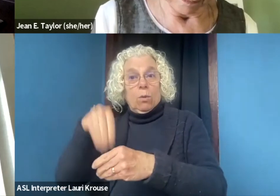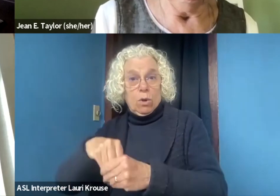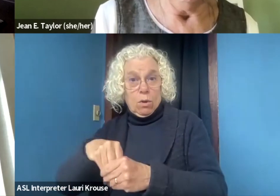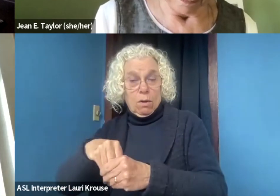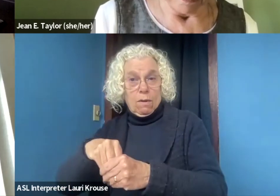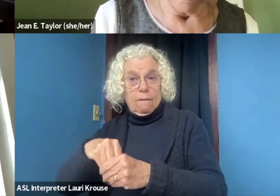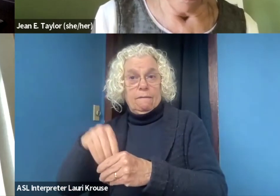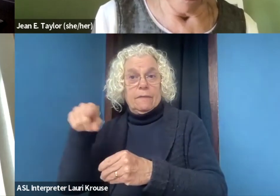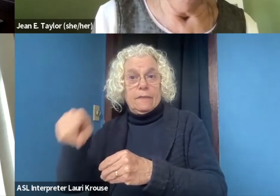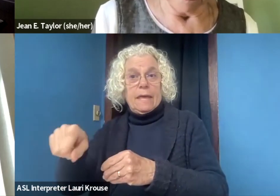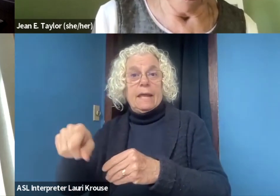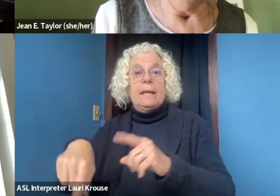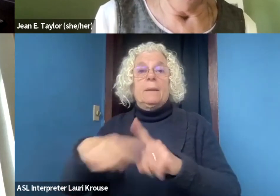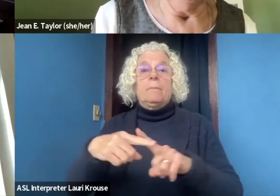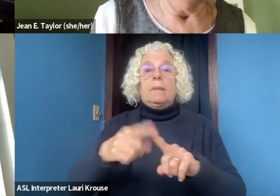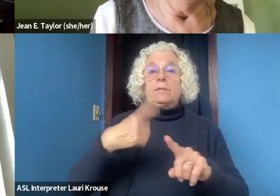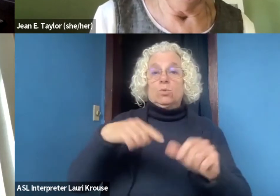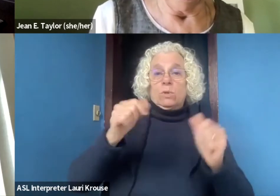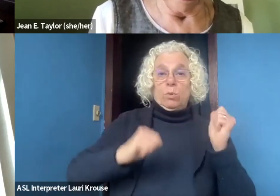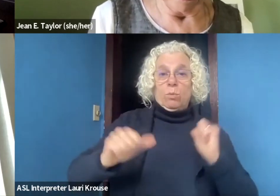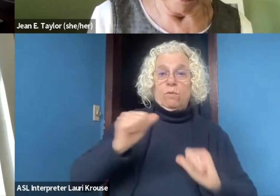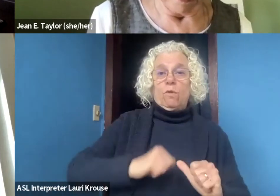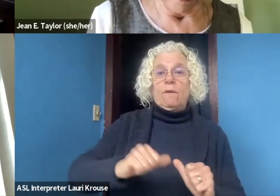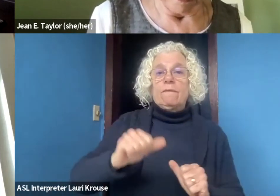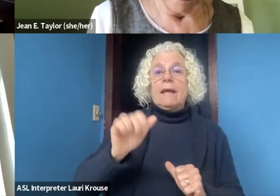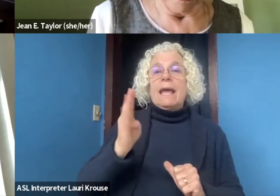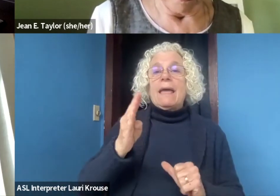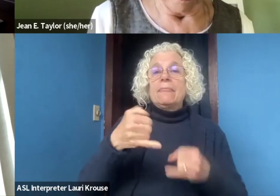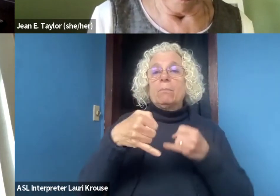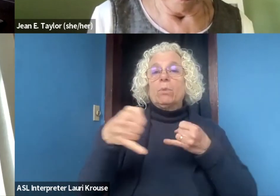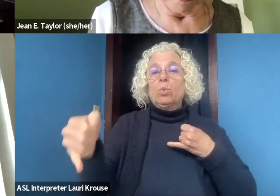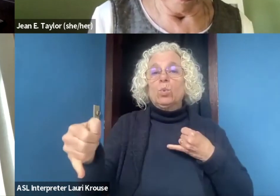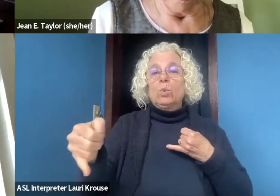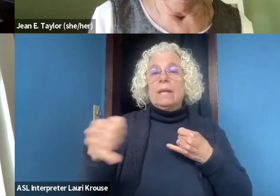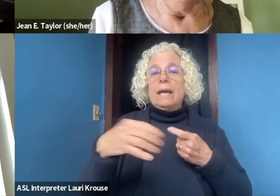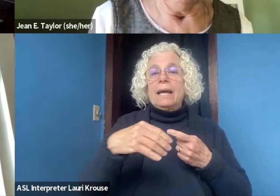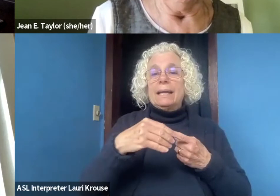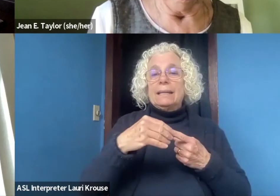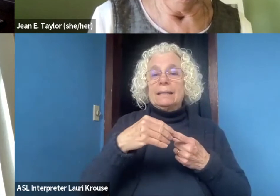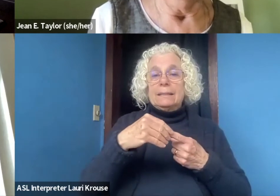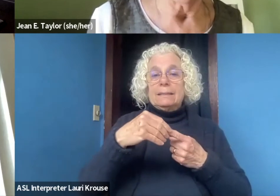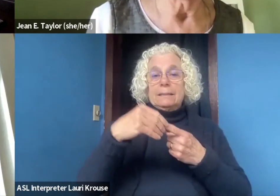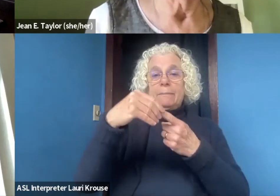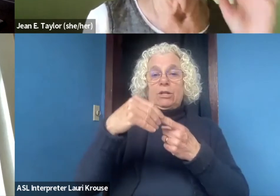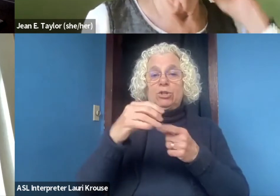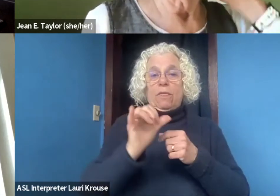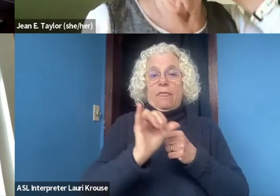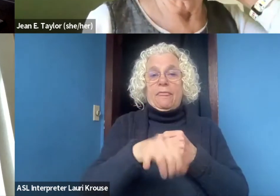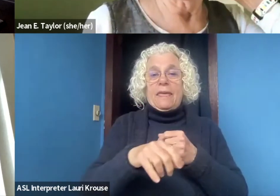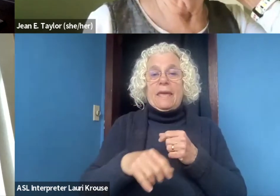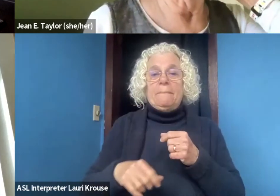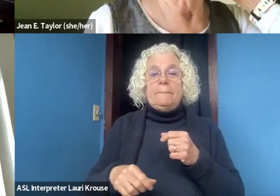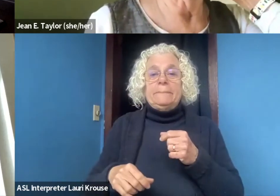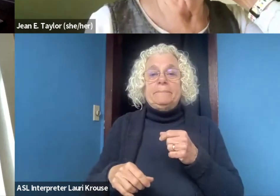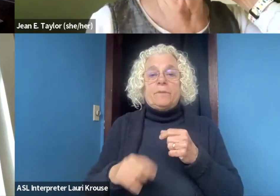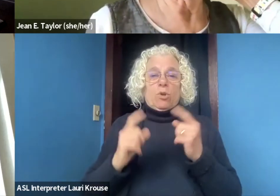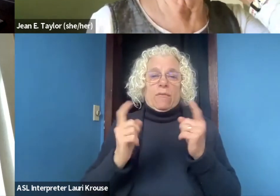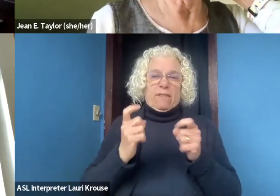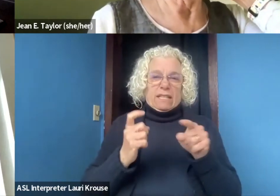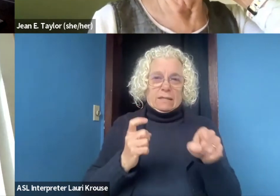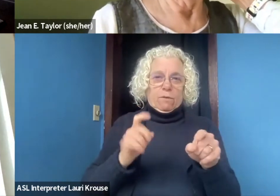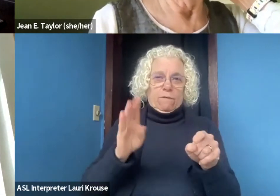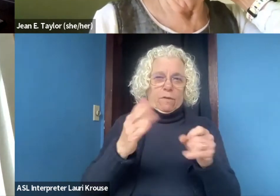Festival. And I'm on the review team for the for the applicants this year. So there's some